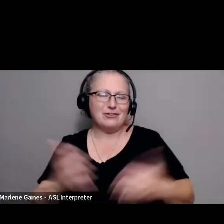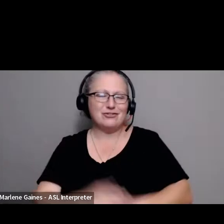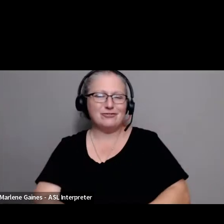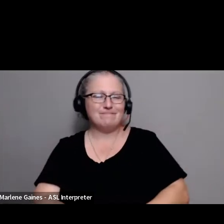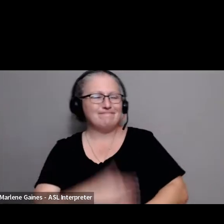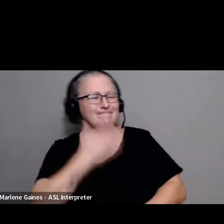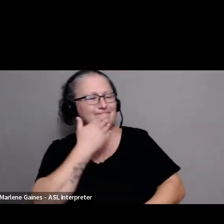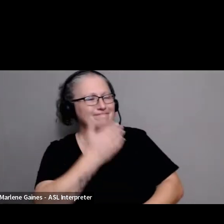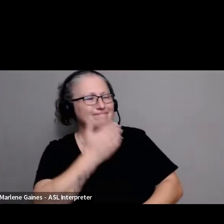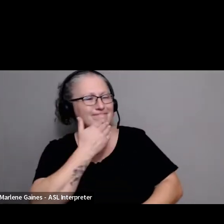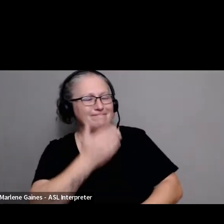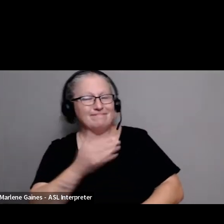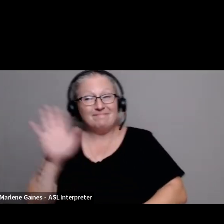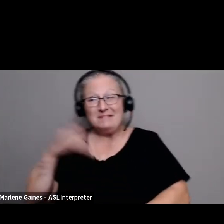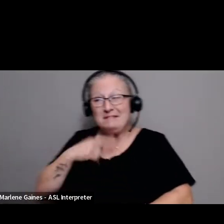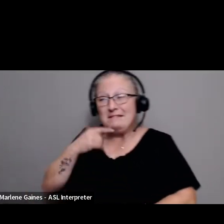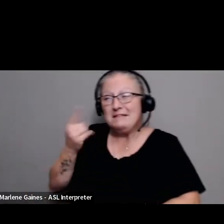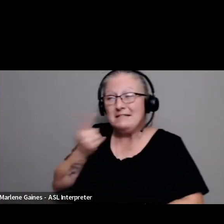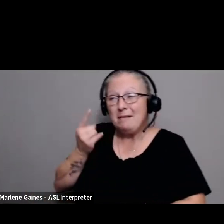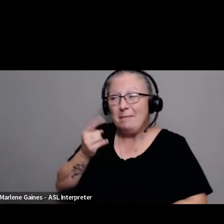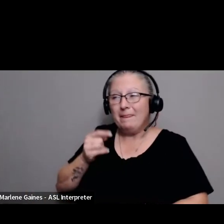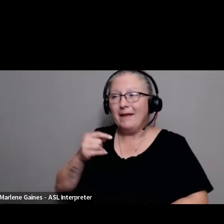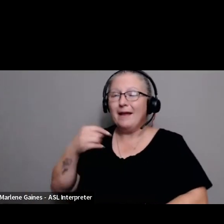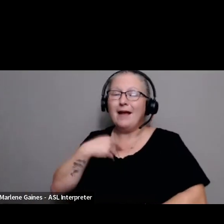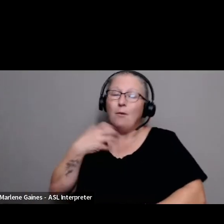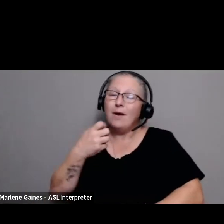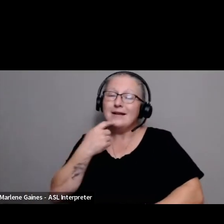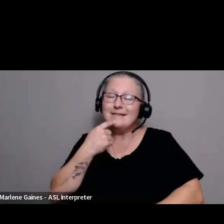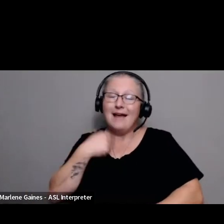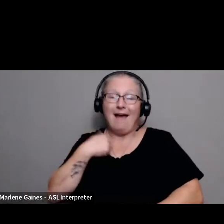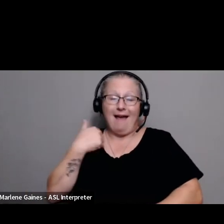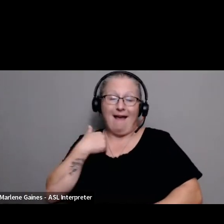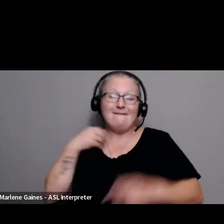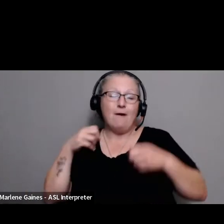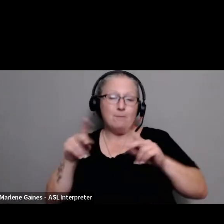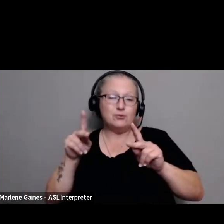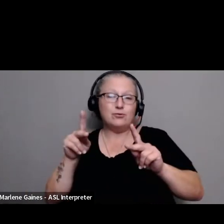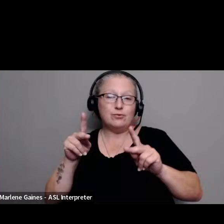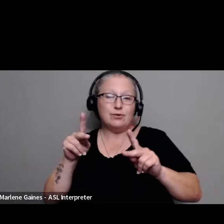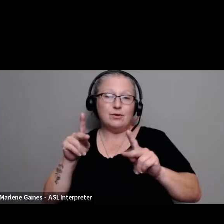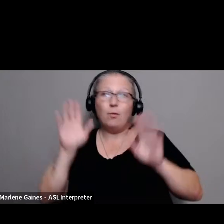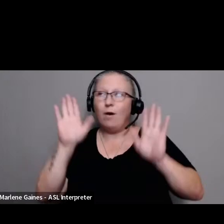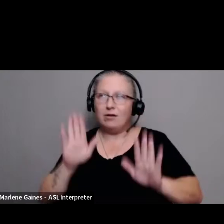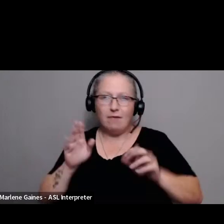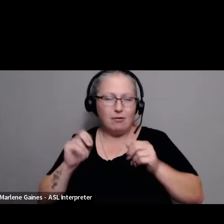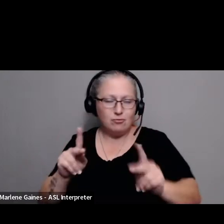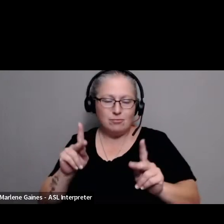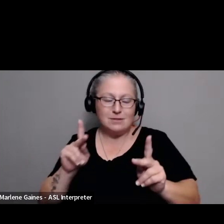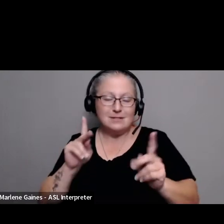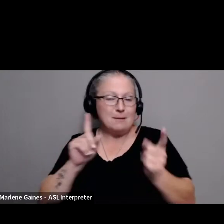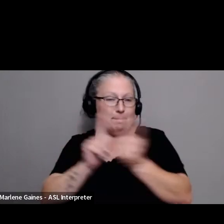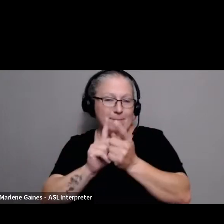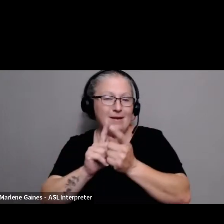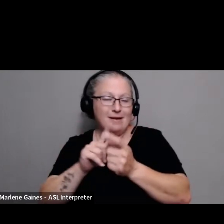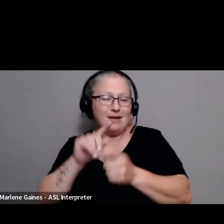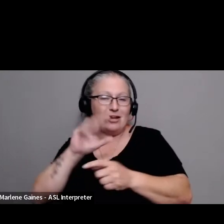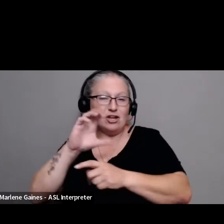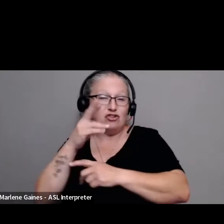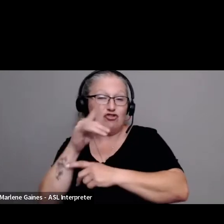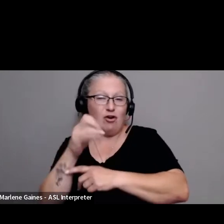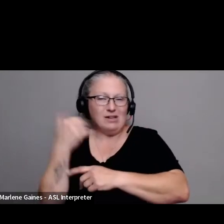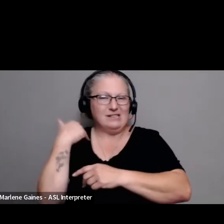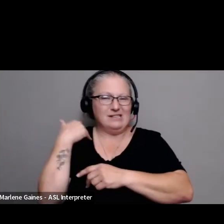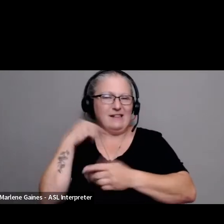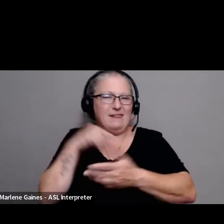Thank you. Can I just say something? I Yes, just go ahead. wanted to say that I had the wonderful opportunity to meet Charlie earlier this week at the